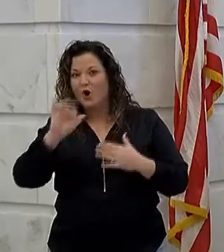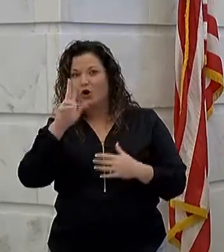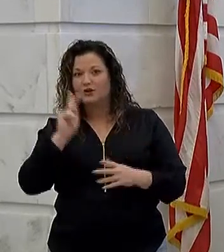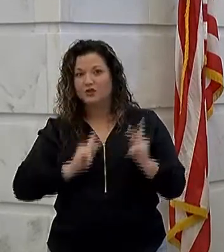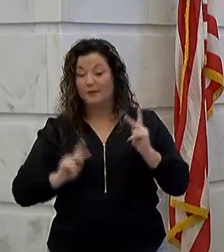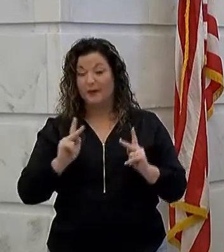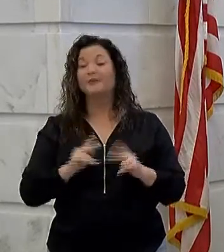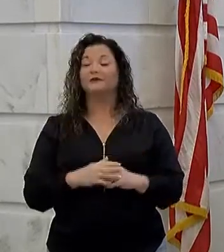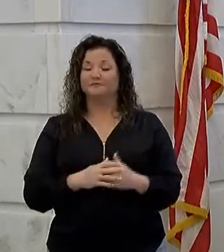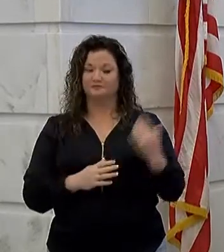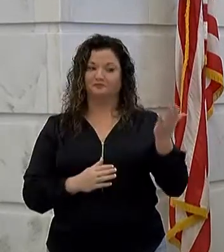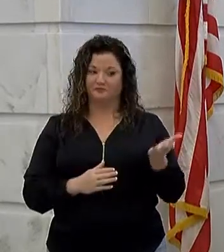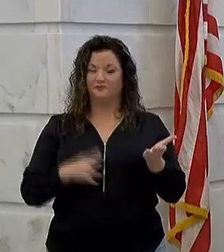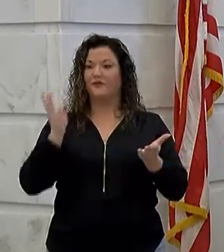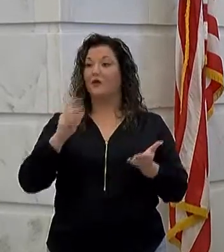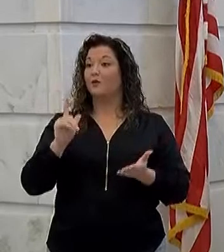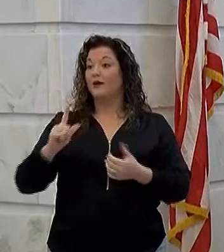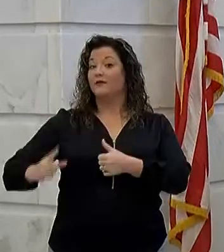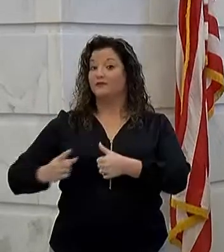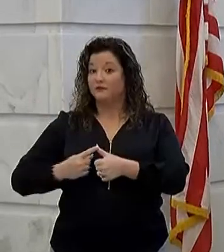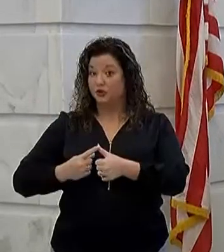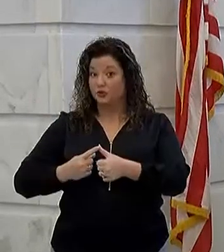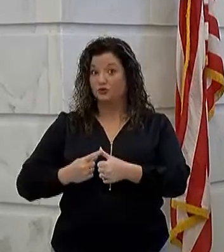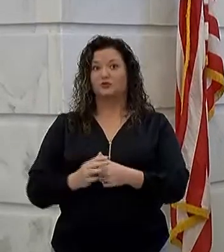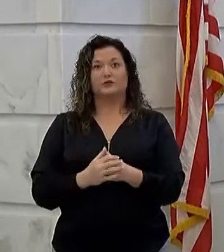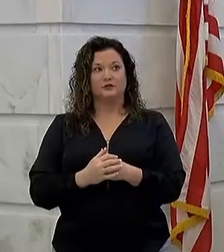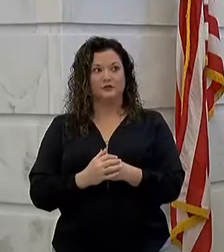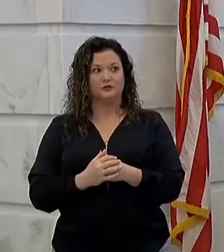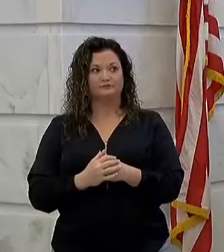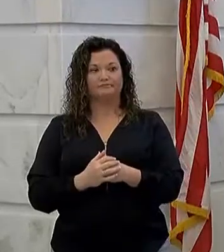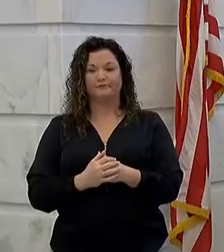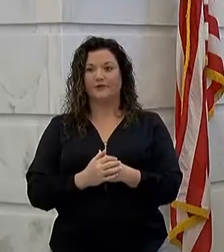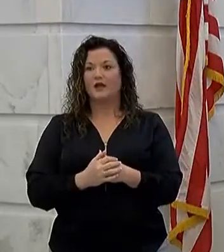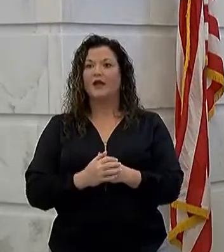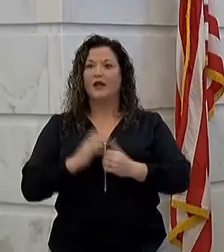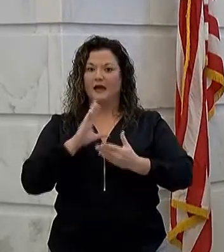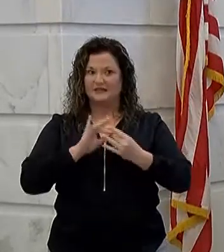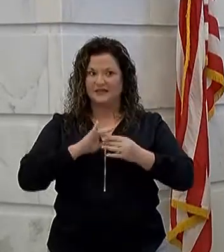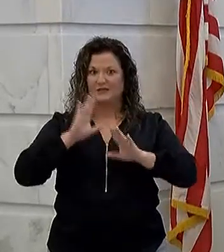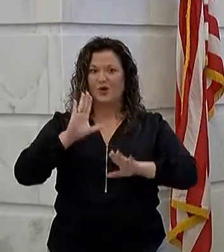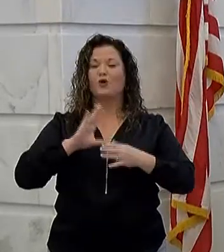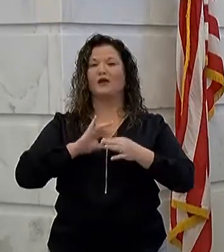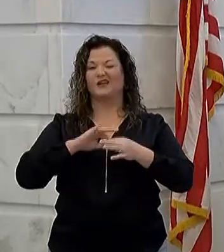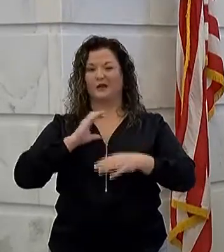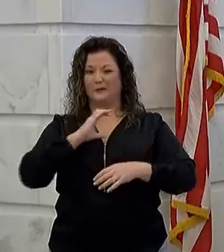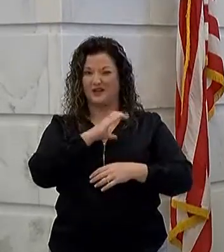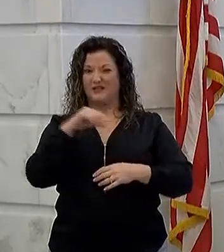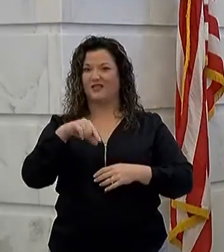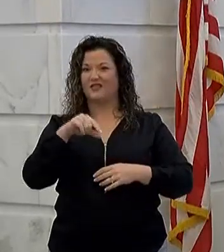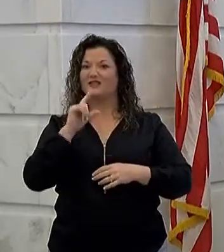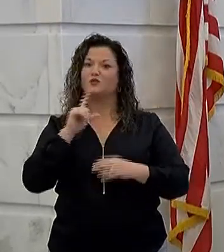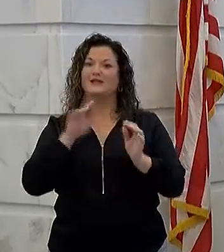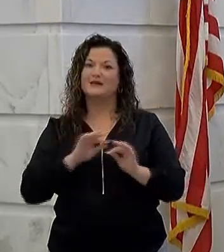Well, first of all, there was testimony in committee that this was important.